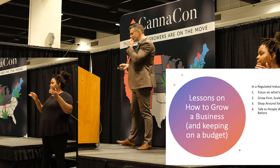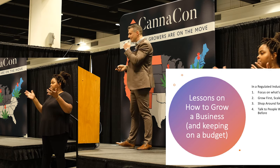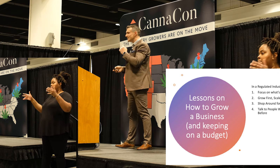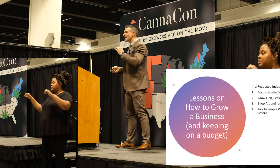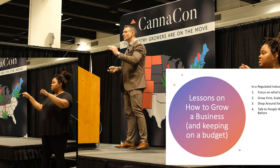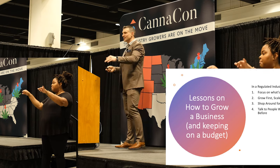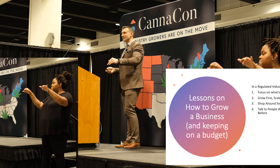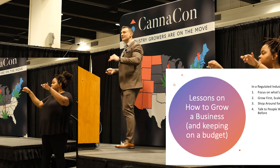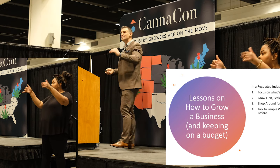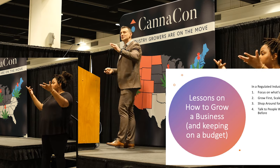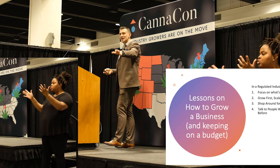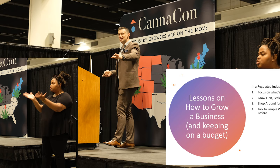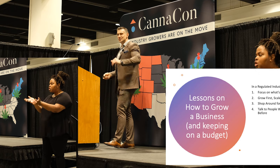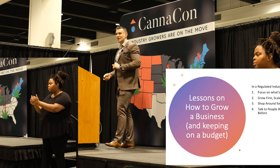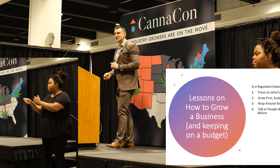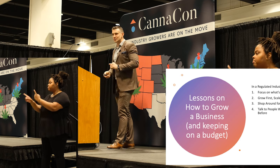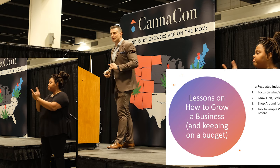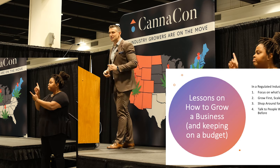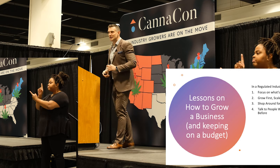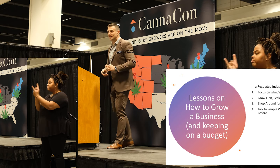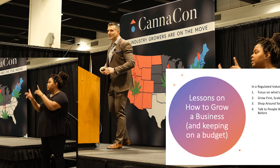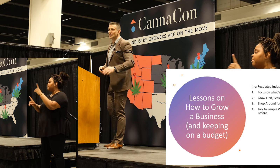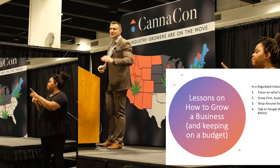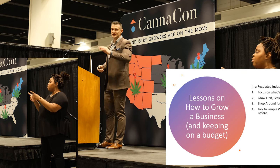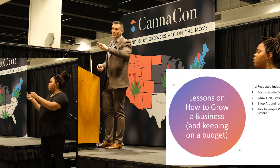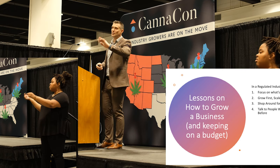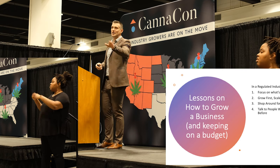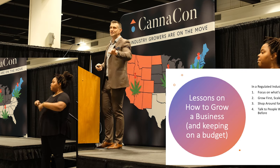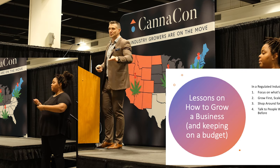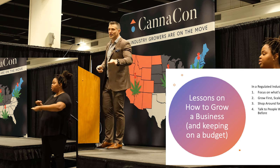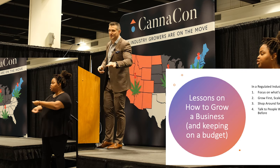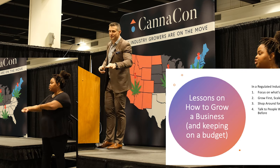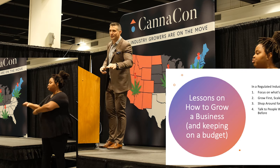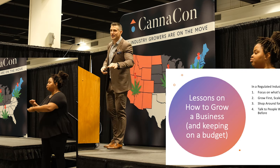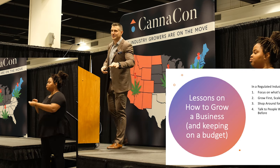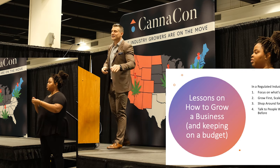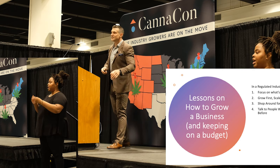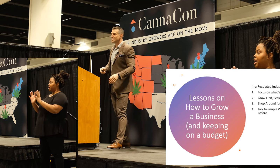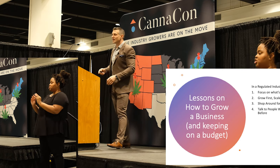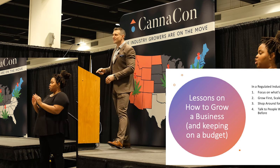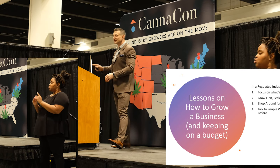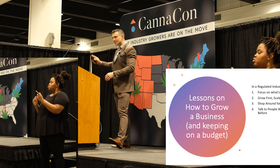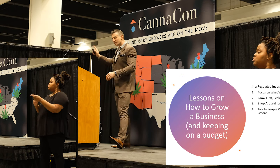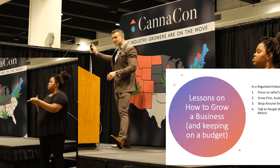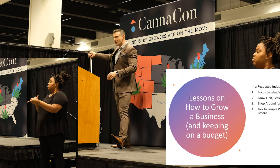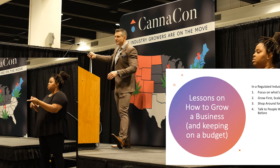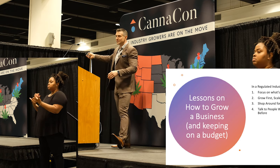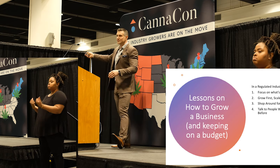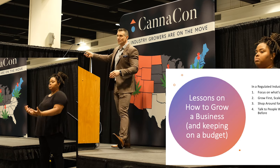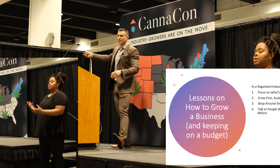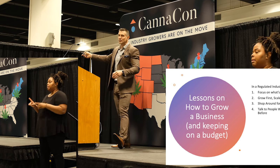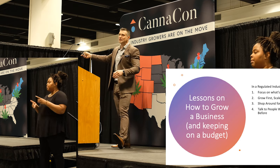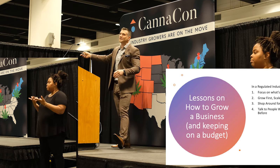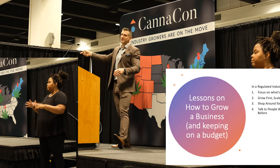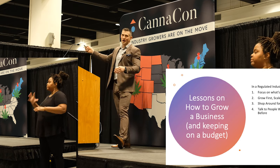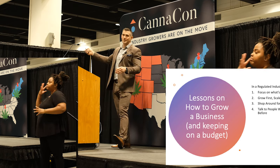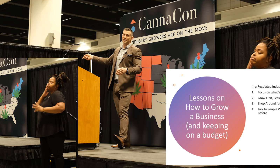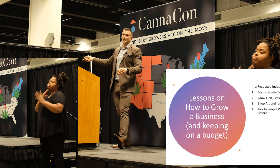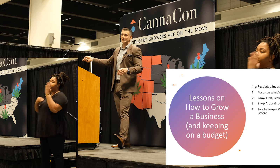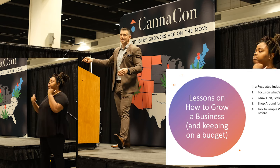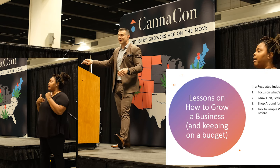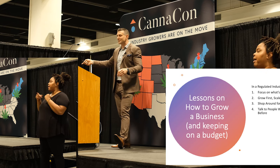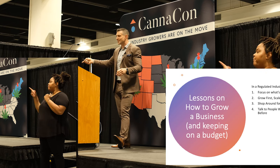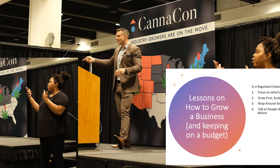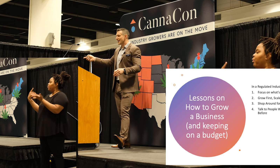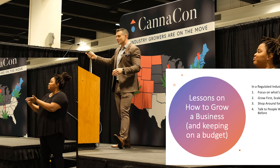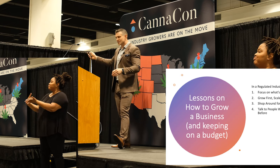Talk to people, network, come to trade shows. You're already doing the right thing. Everyone here is already well on their way, right? There's a lot of very experienced folks out on the floor who would love to talk about